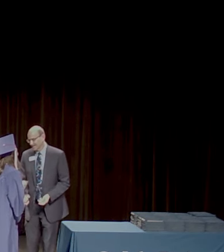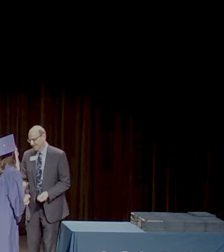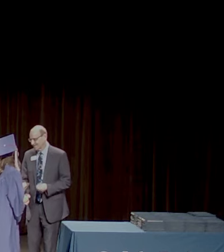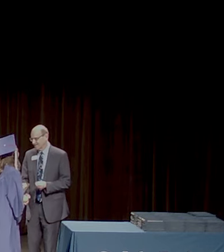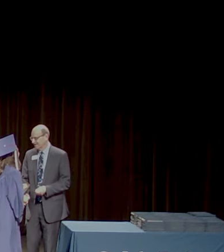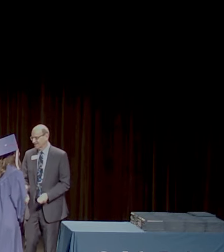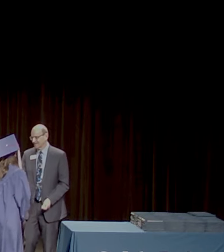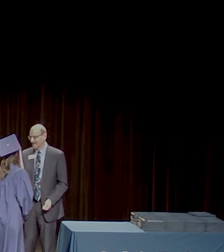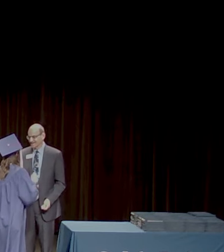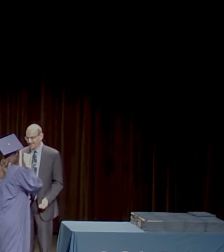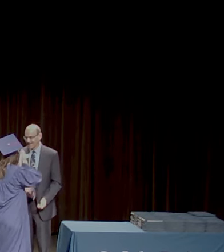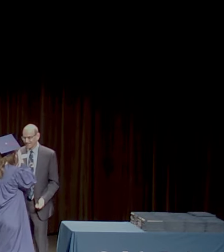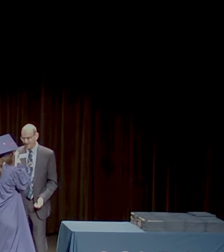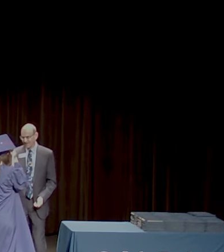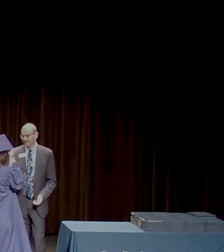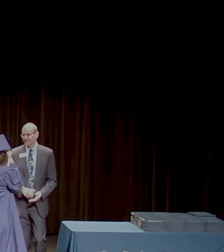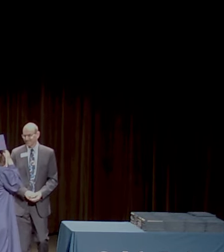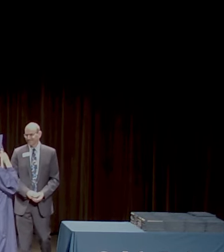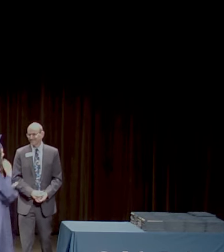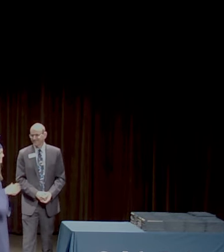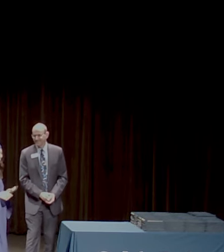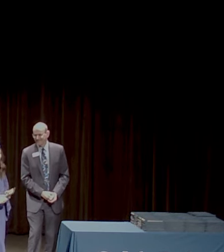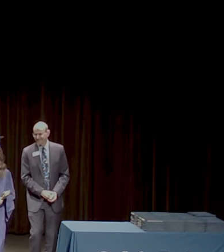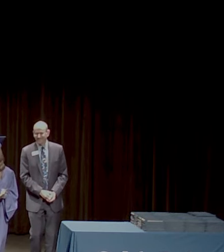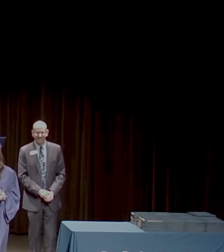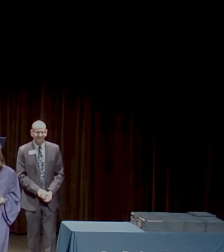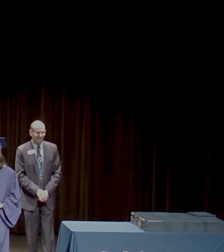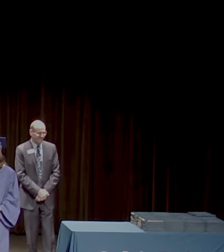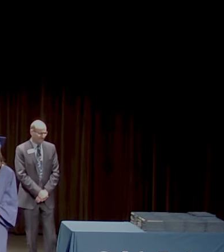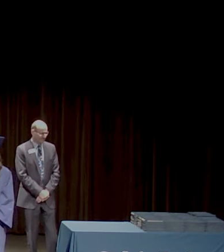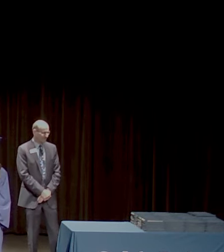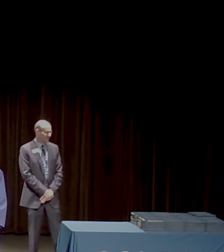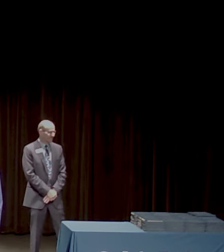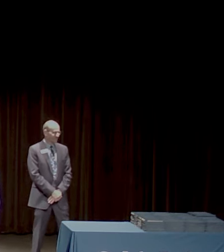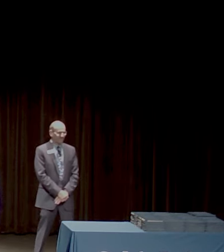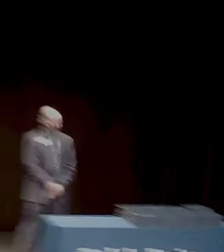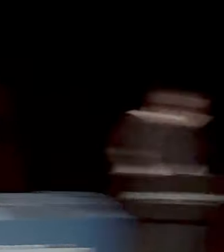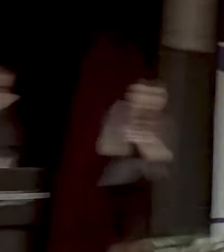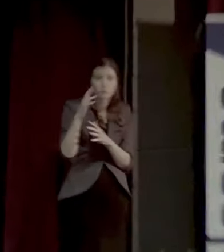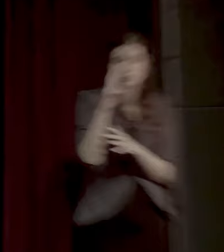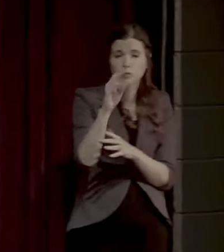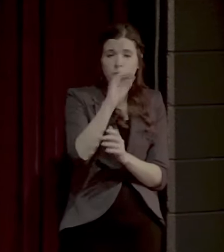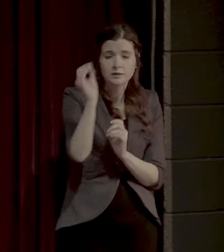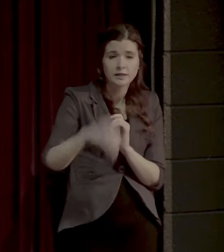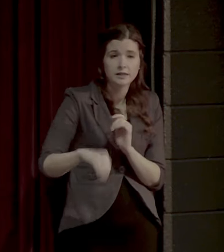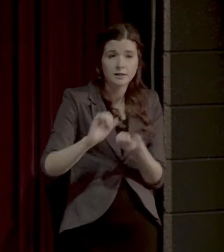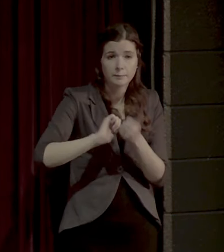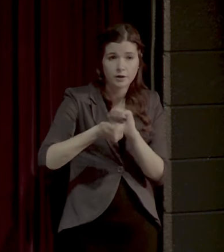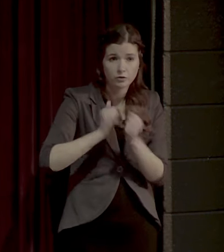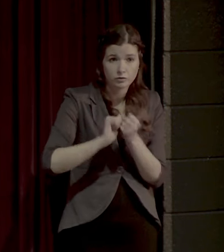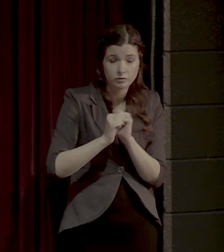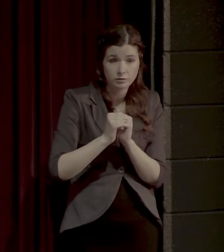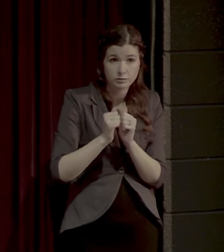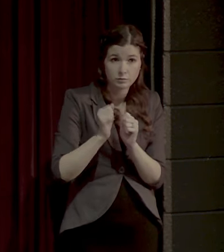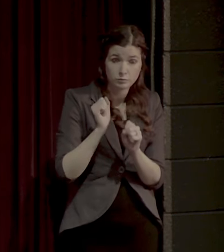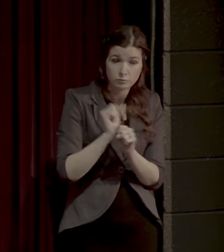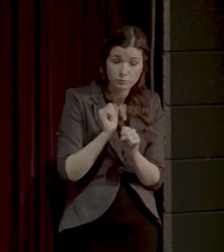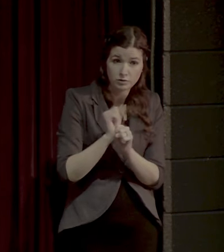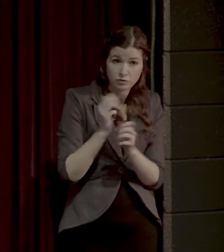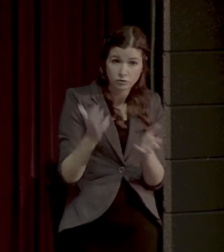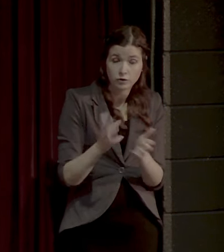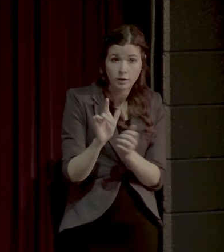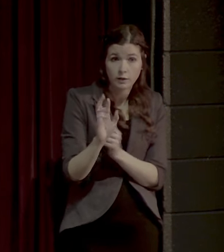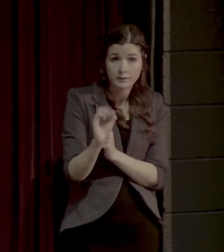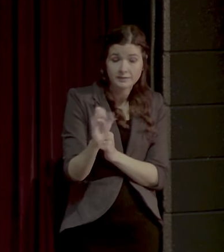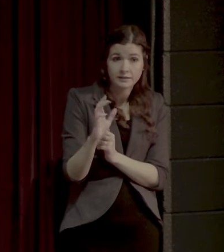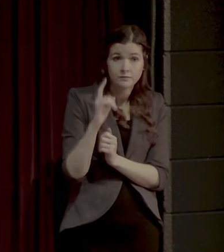College Theater Festival, an honor given only to the top 2% of competitors. She was employed by Lake Region State